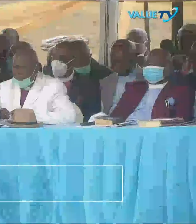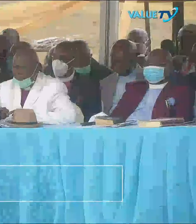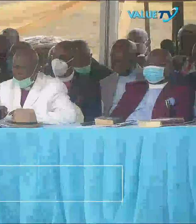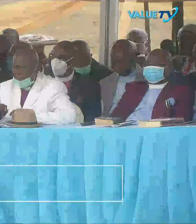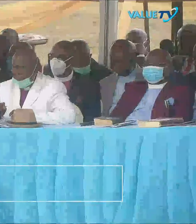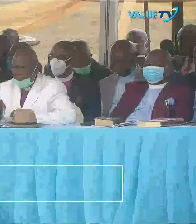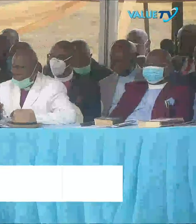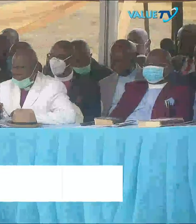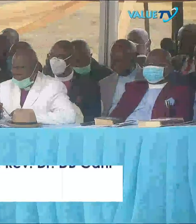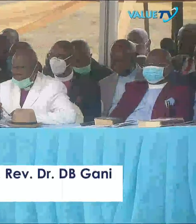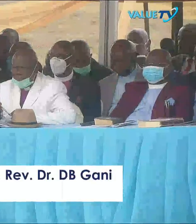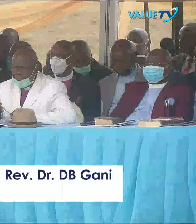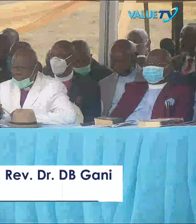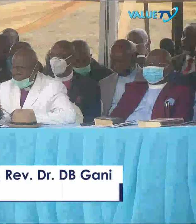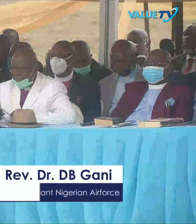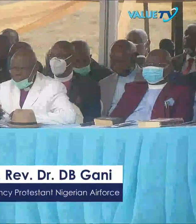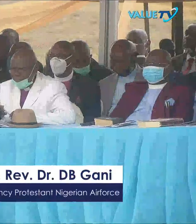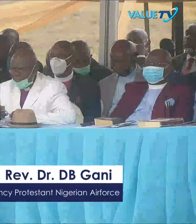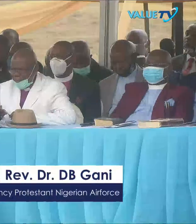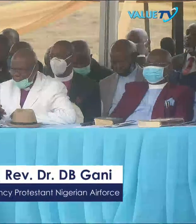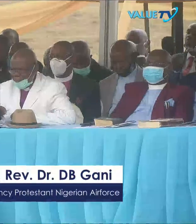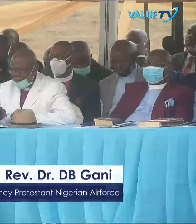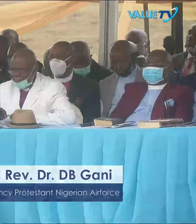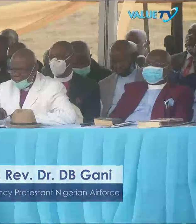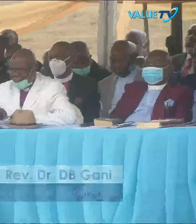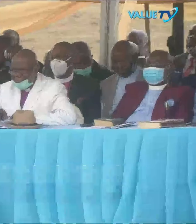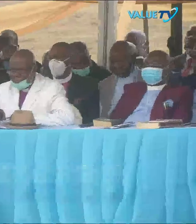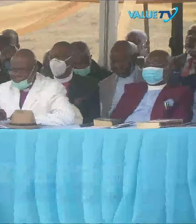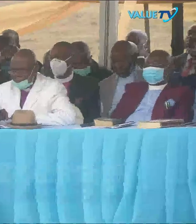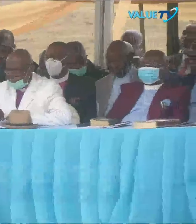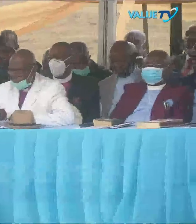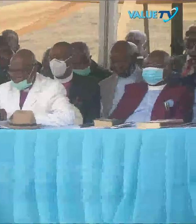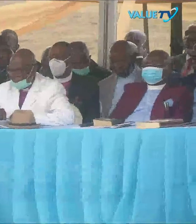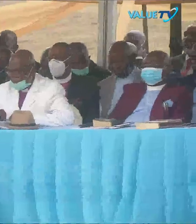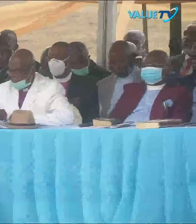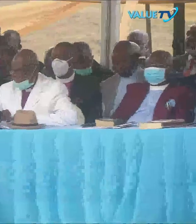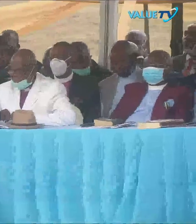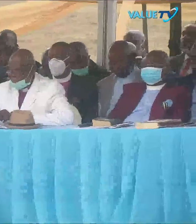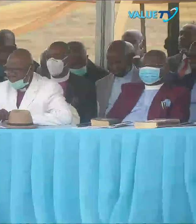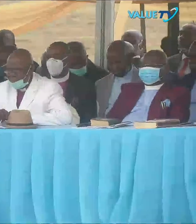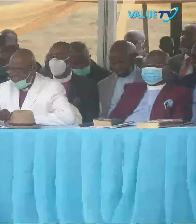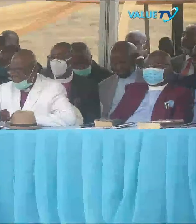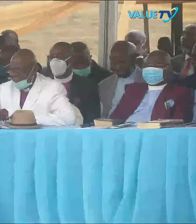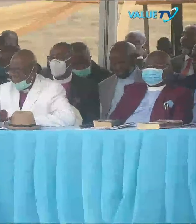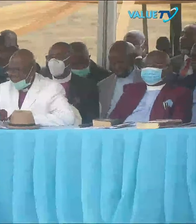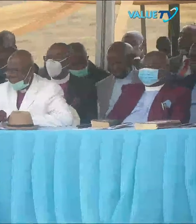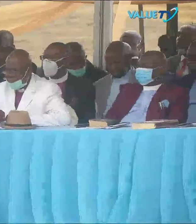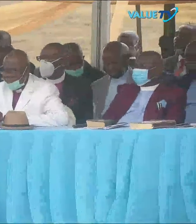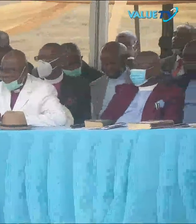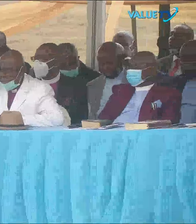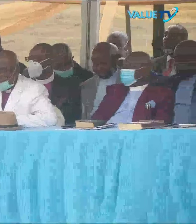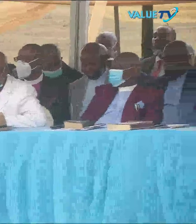that which a man desired and have the goal of one's action.